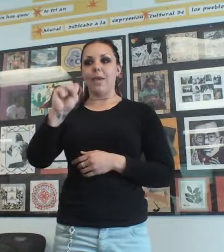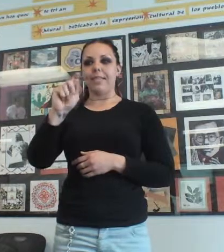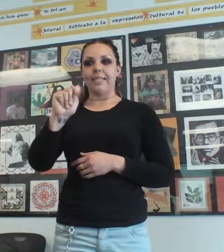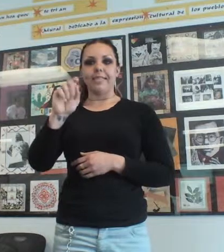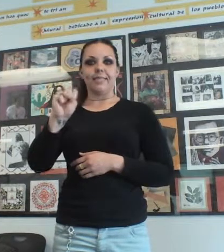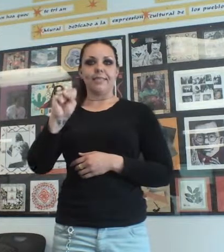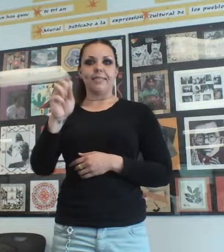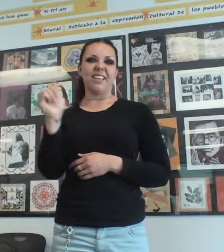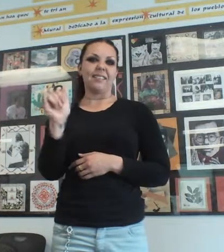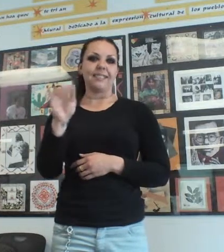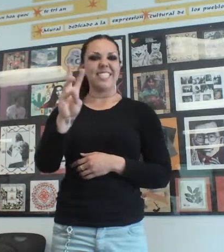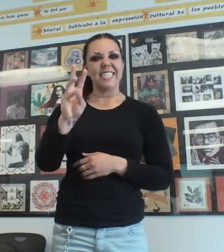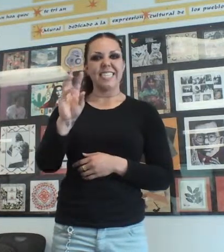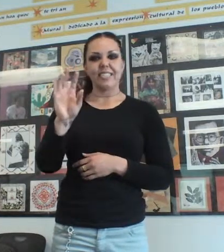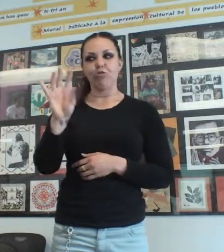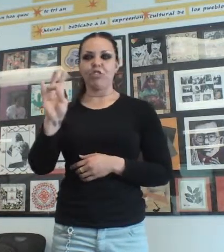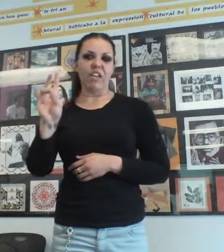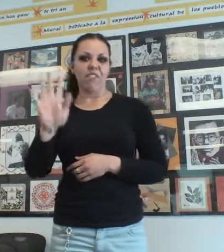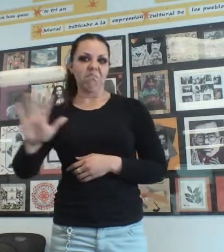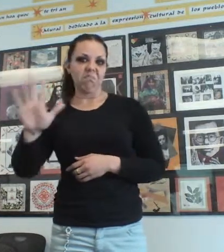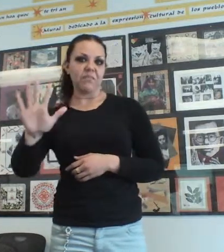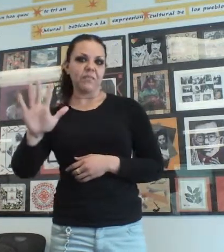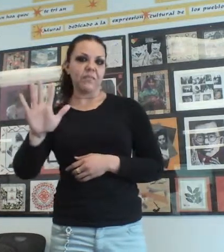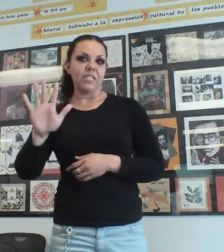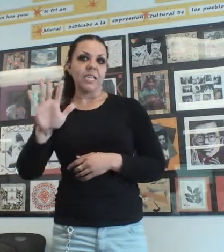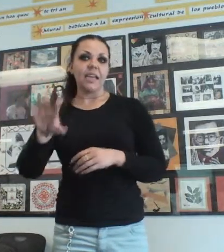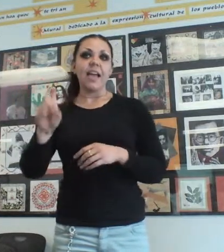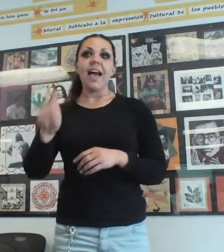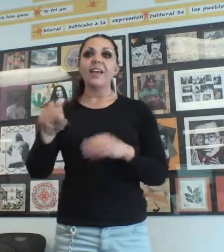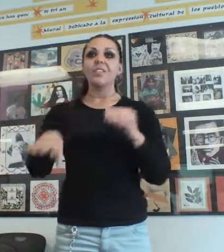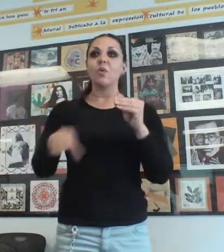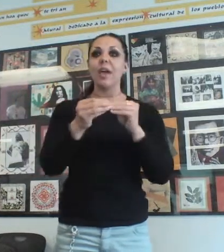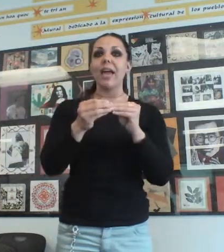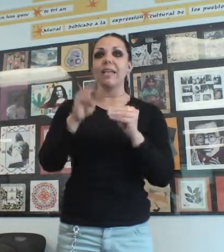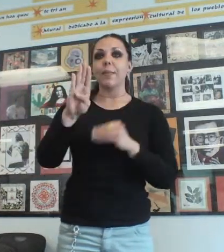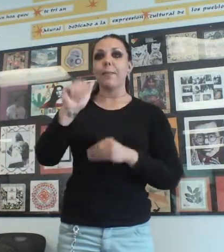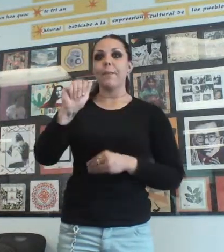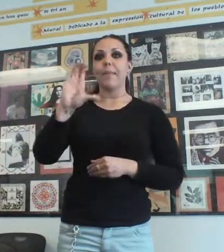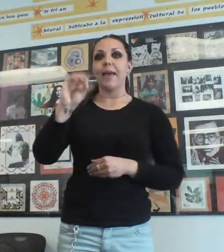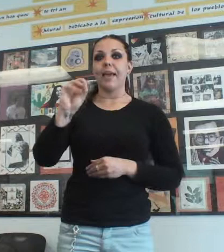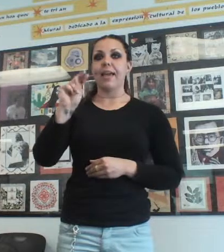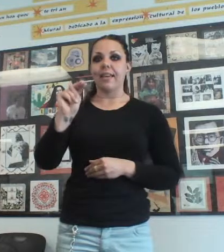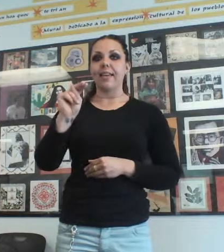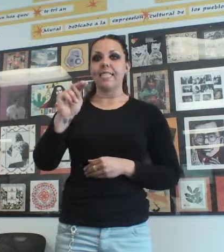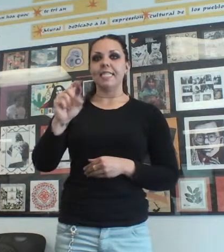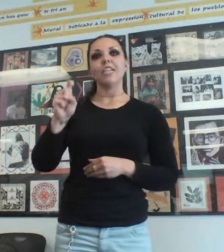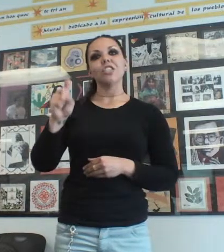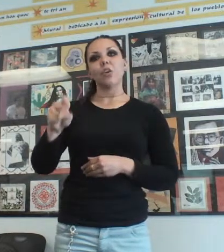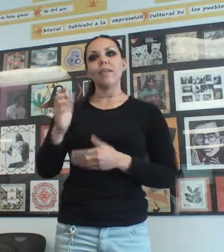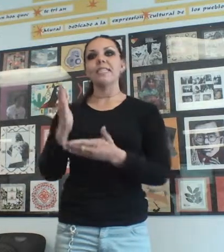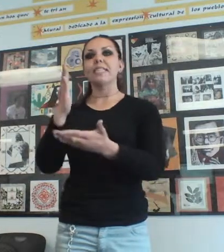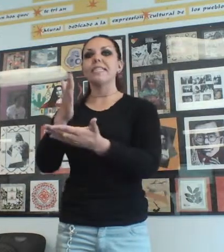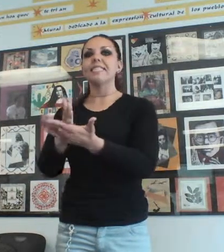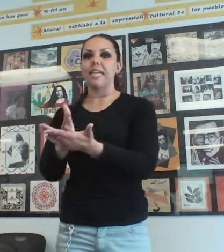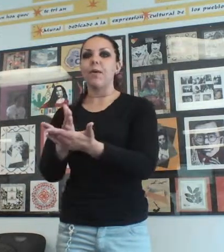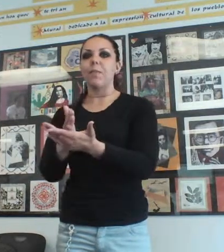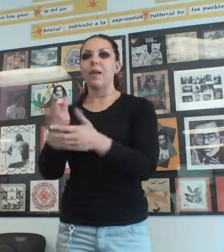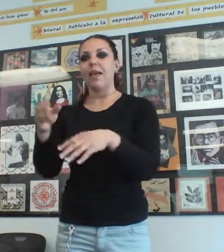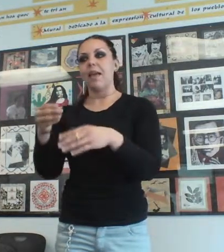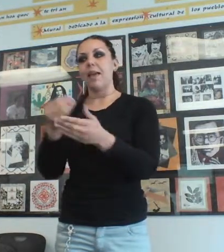And then I like to add bacon, and I don't have any in the house at all. So I'm gonna stop and get bacon. I also, unfortunately, need toilet